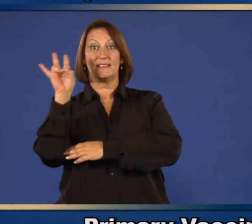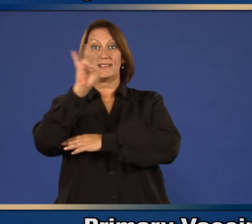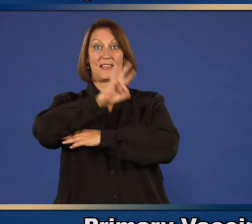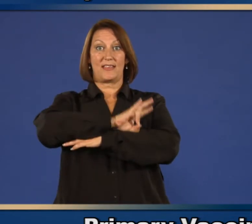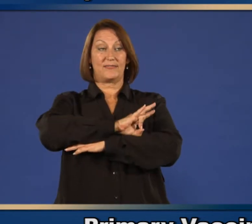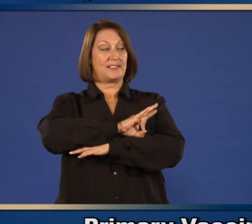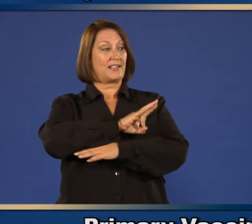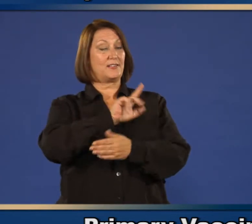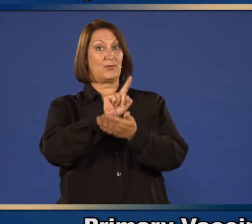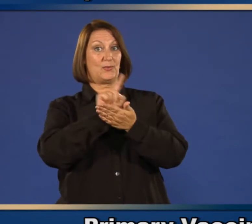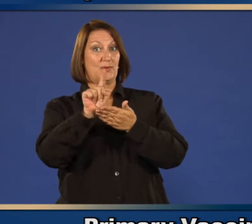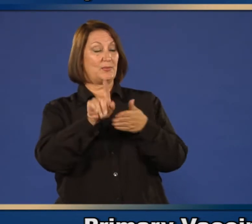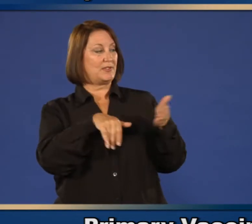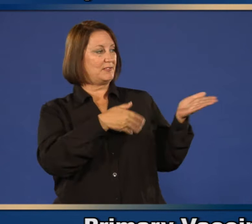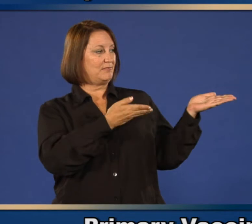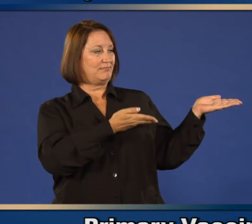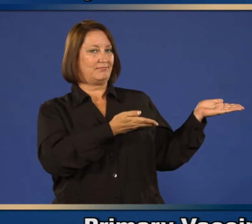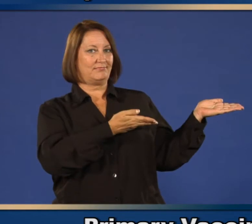Day 7.